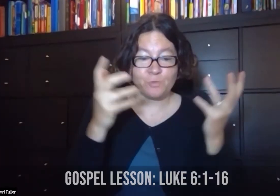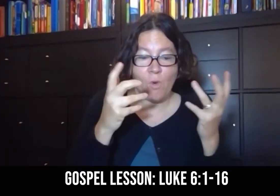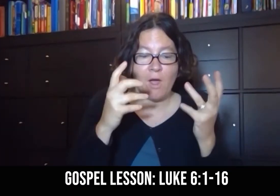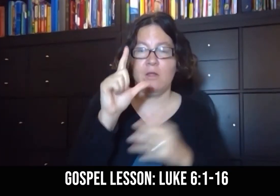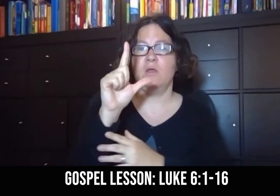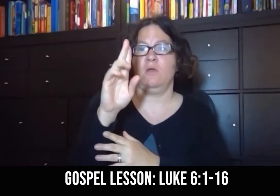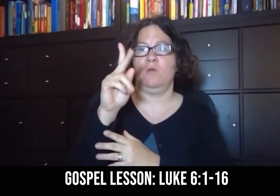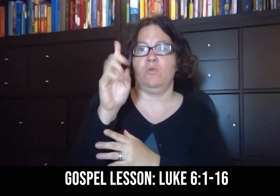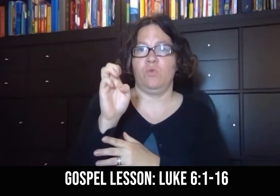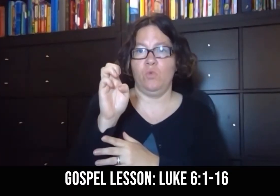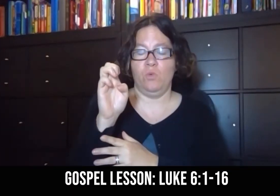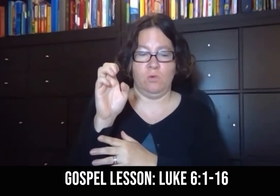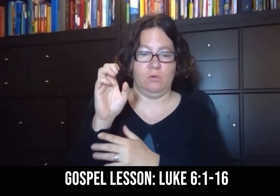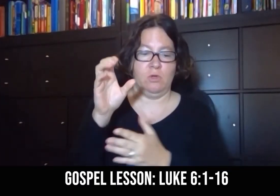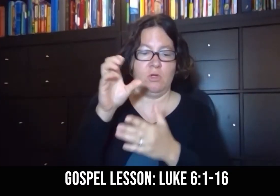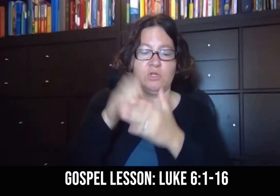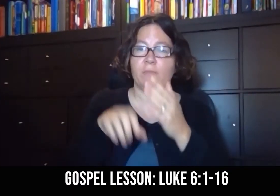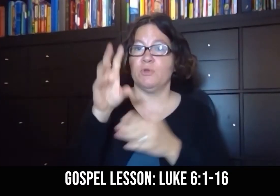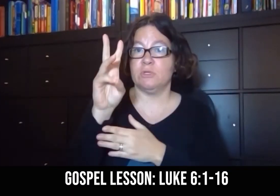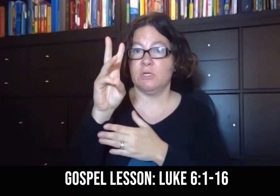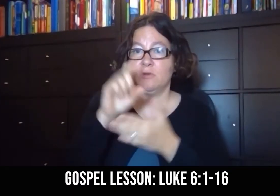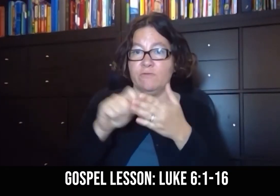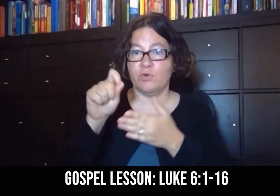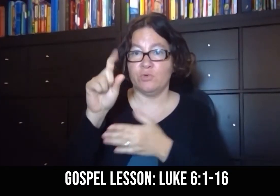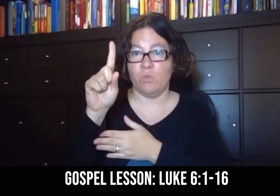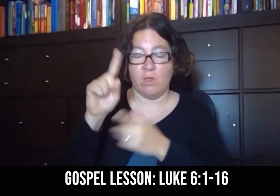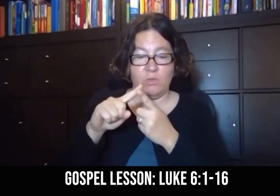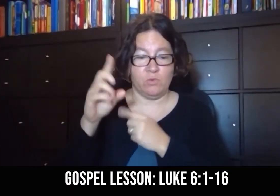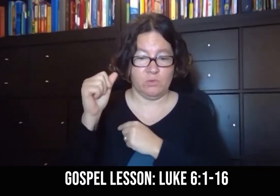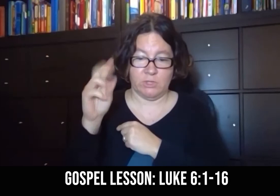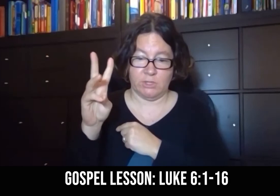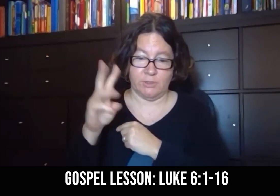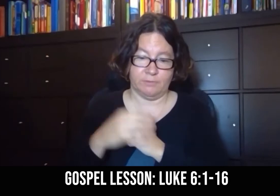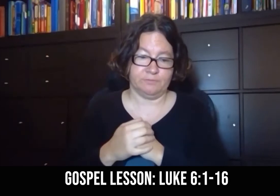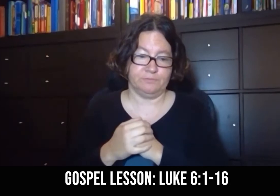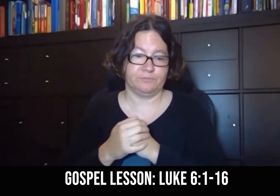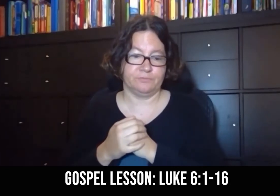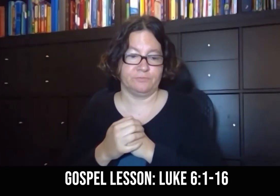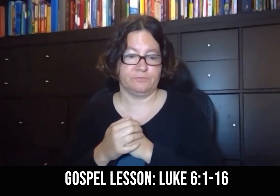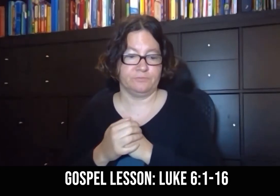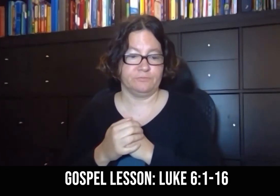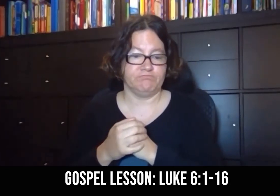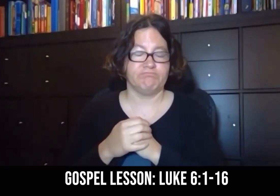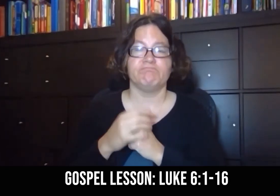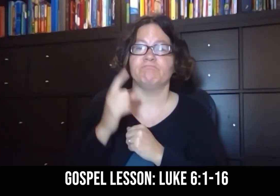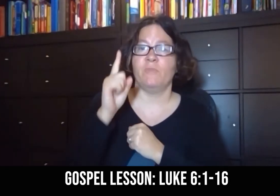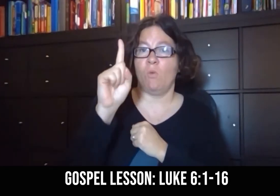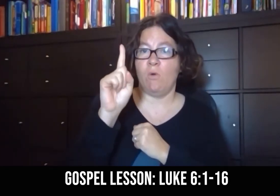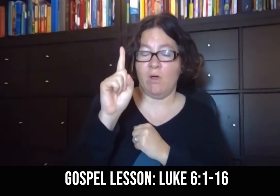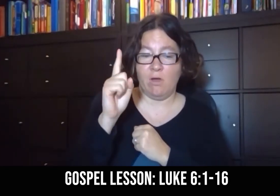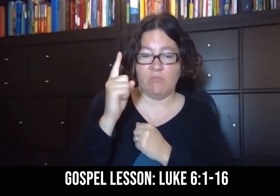And today's gospel reading is from Luke chapter 6, verses 1 through 16.